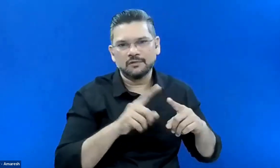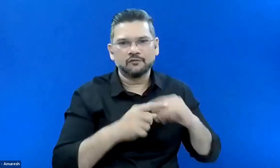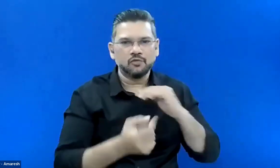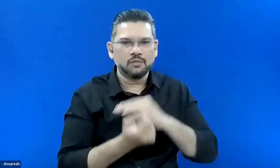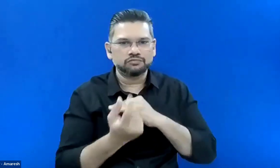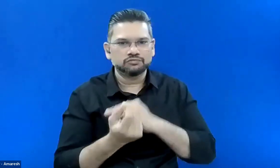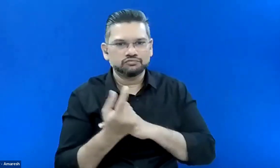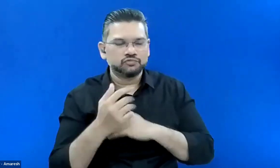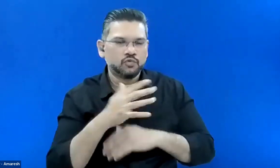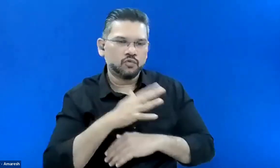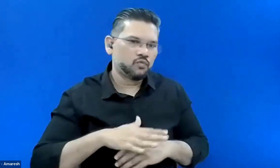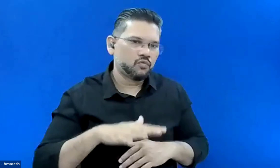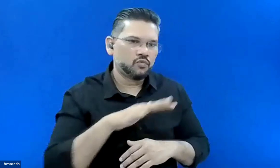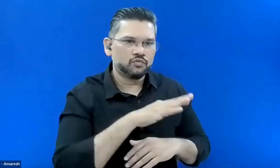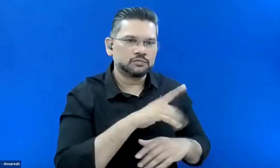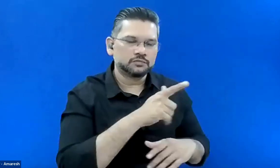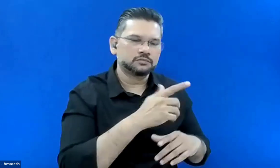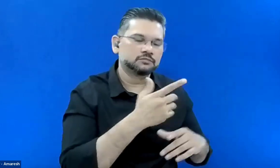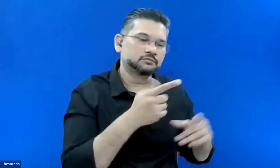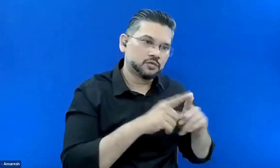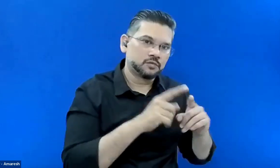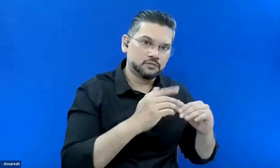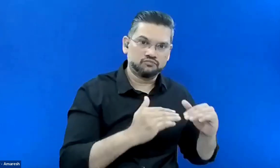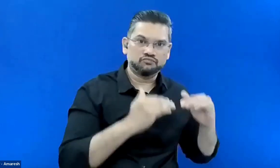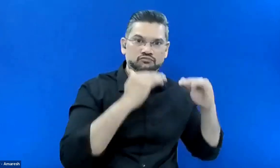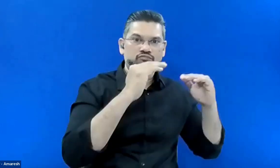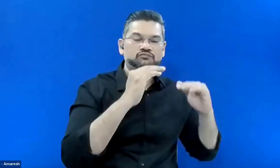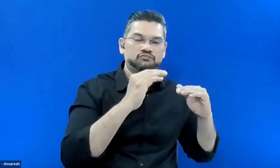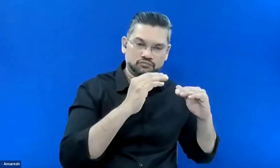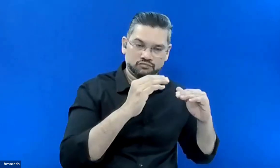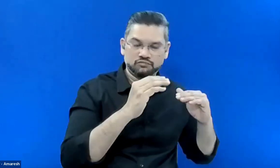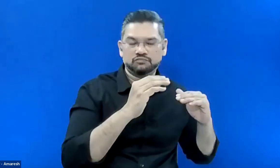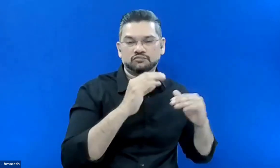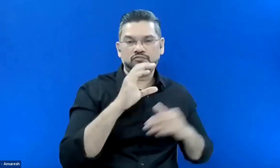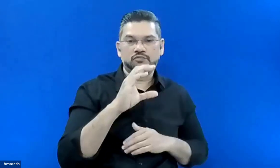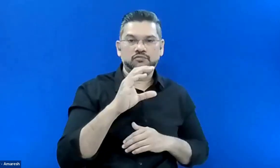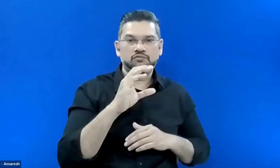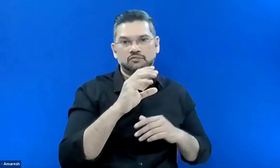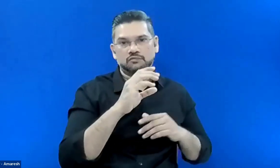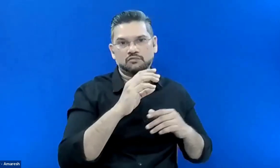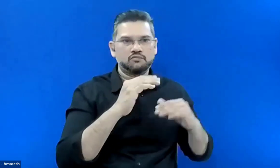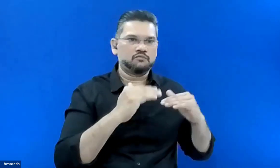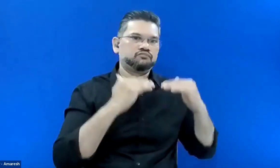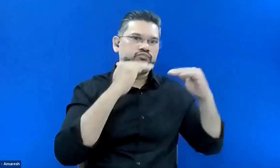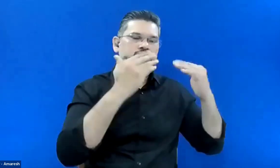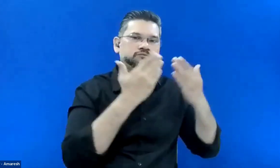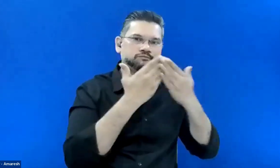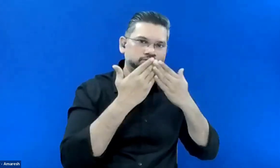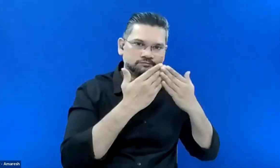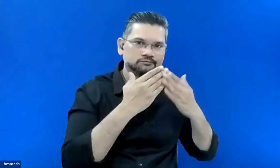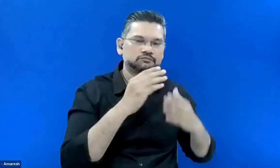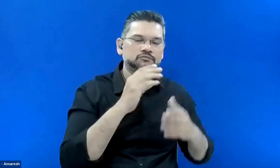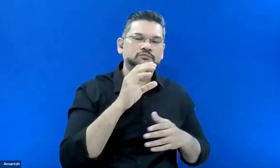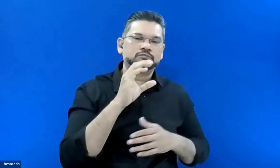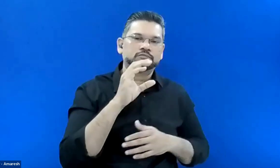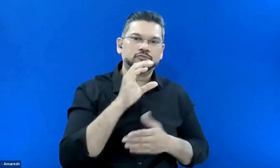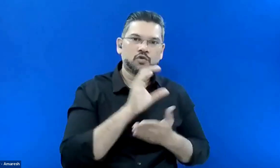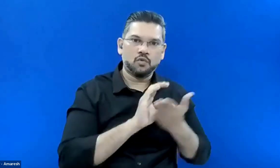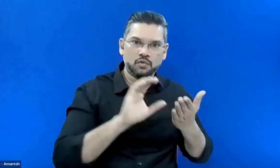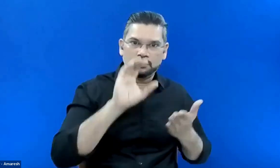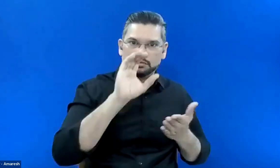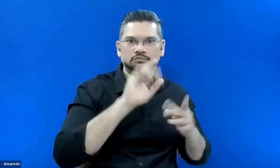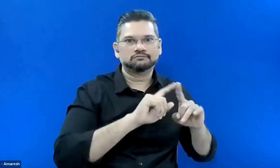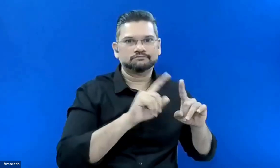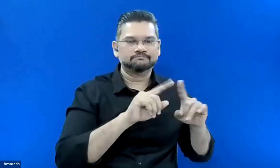are equal, even in college for individuals with disabilities, is the basic fit that